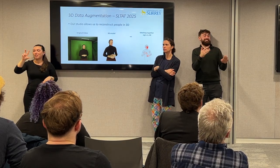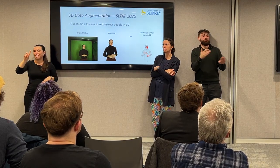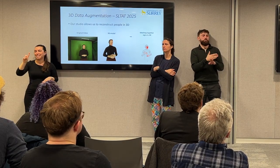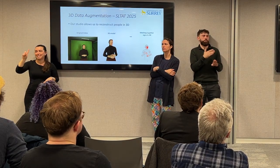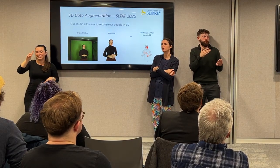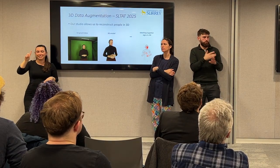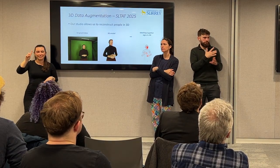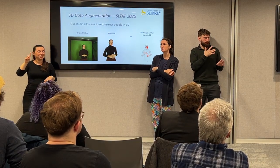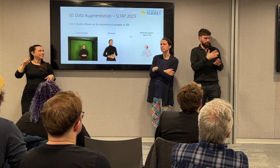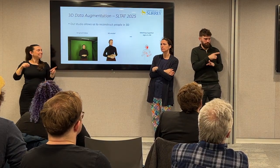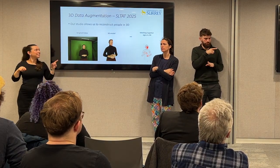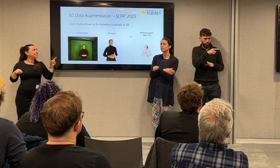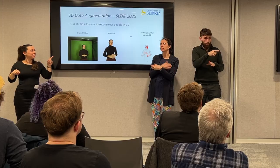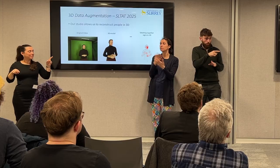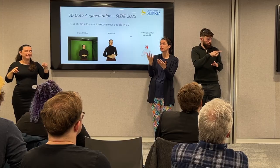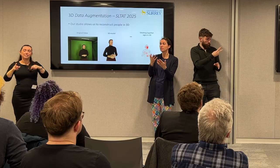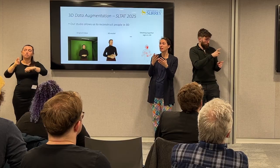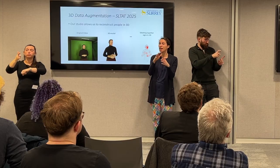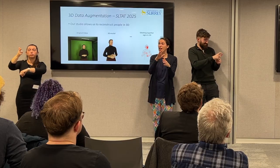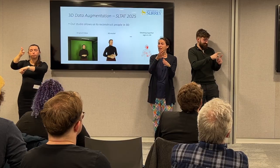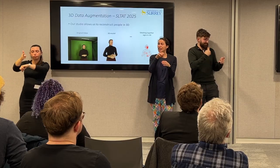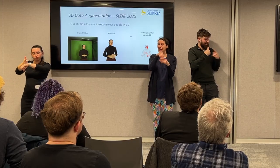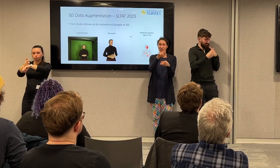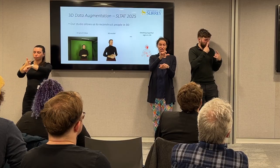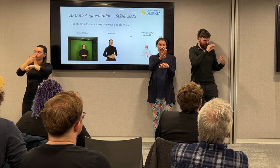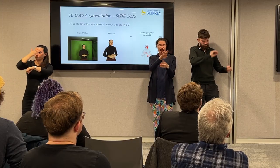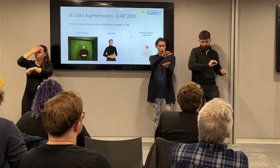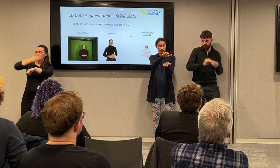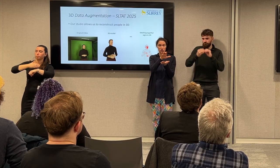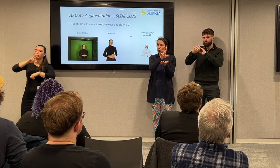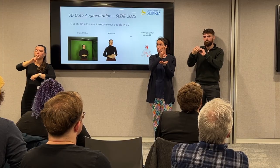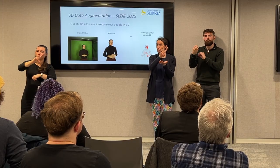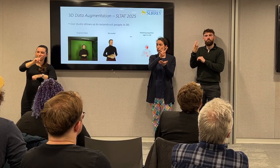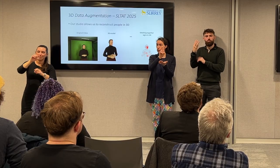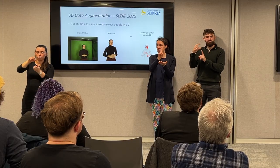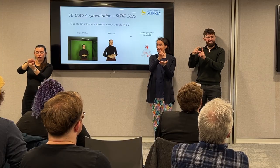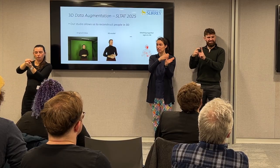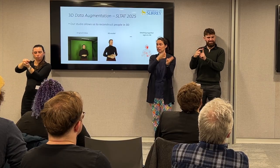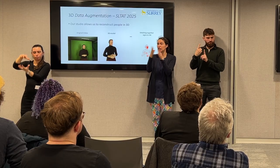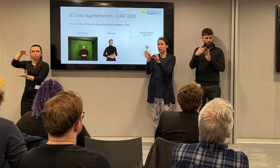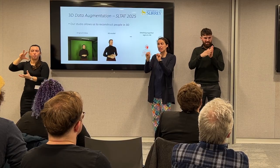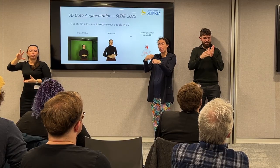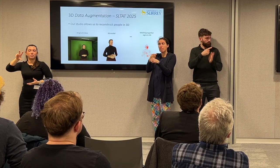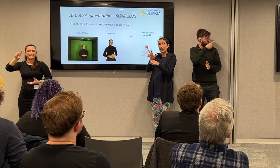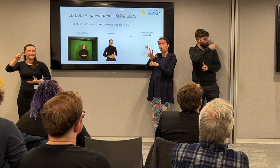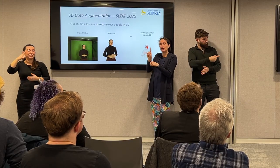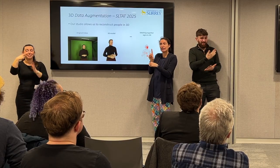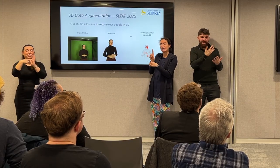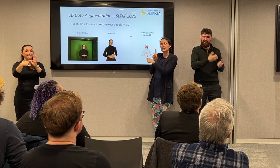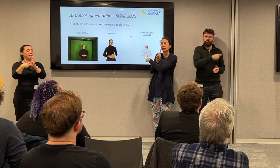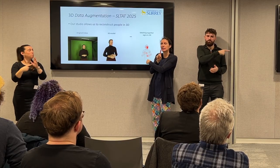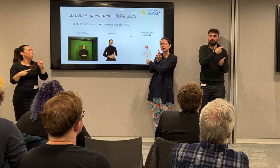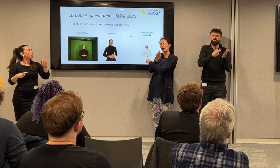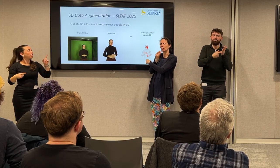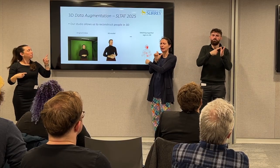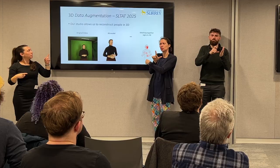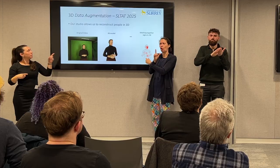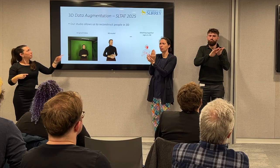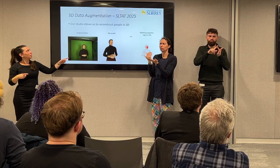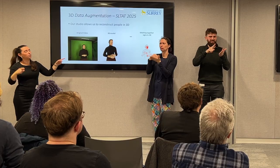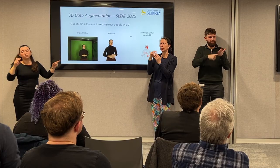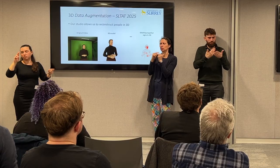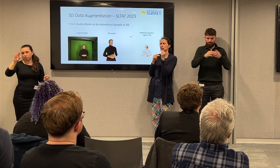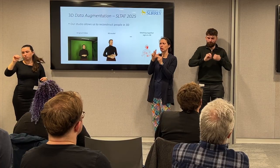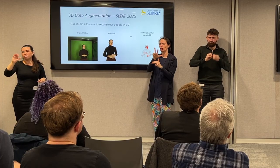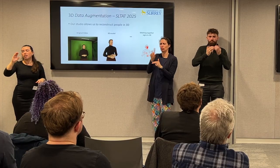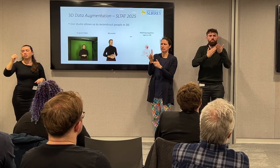that we capture in 2D, we can also reconstruct in 3D. There's an example here, which I'll show, which is Rachel reconstructed in 3D.